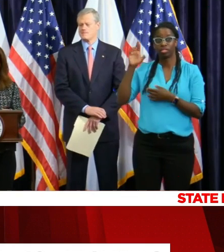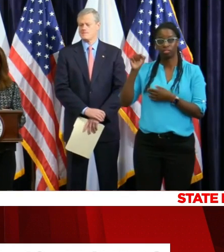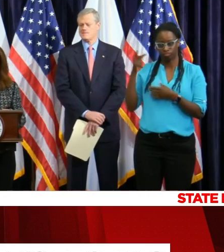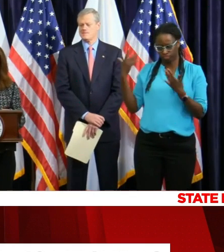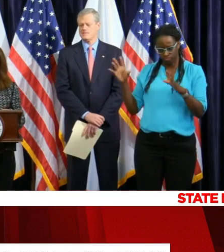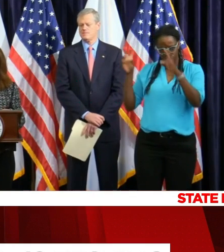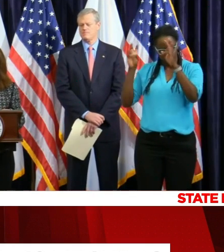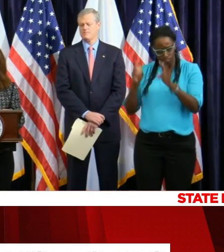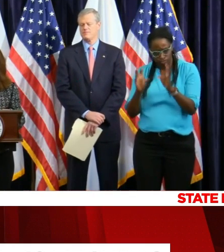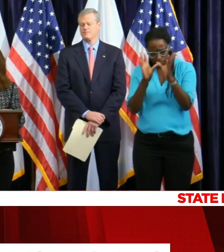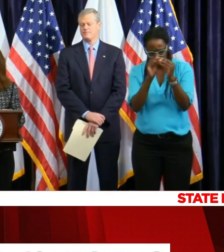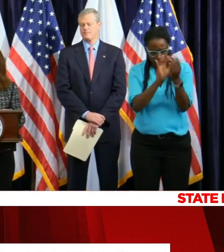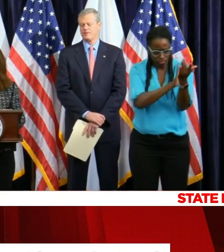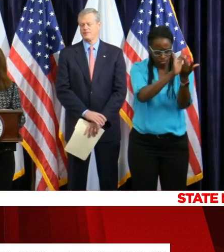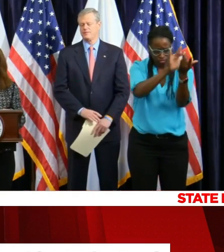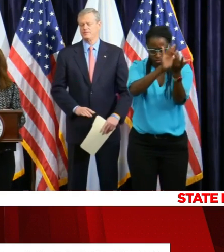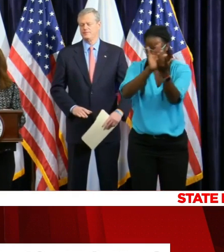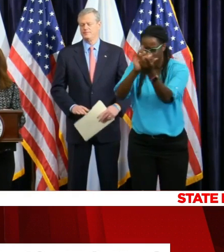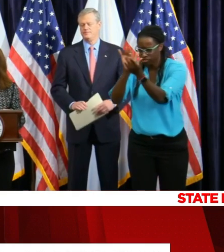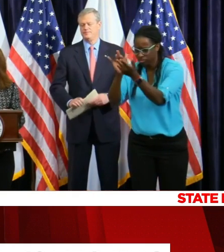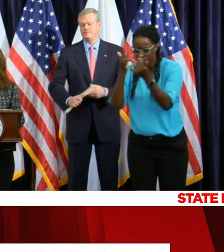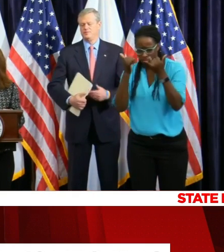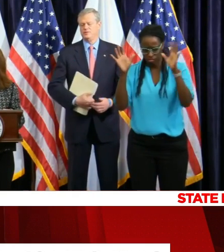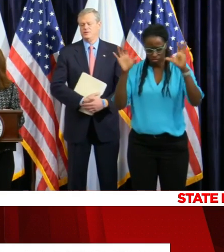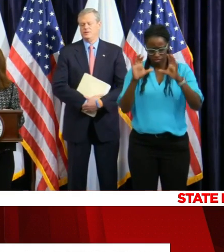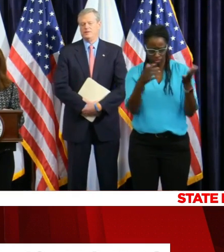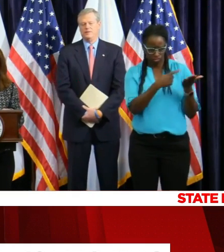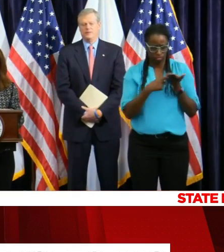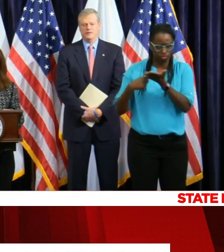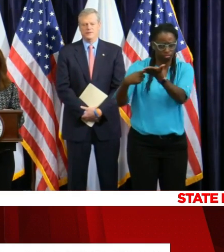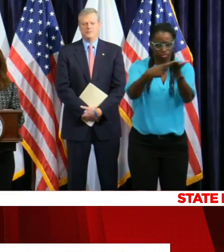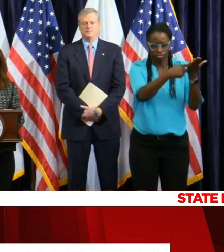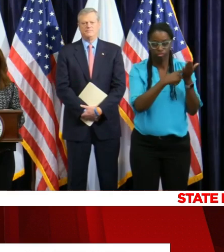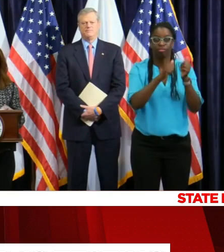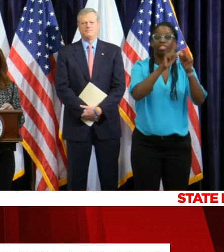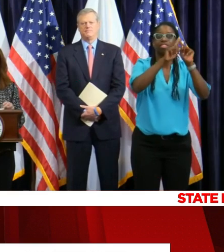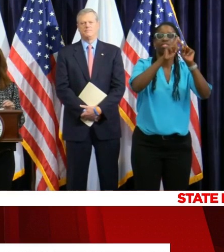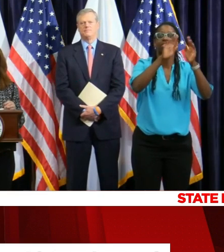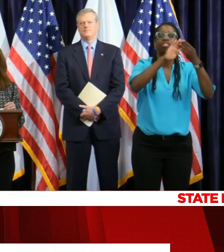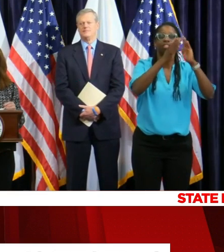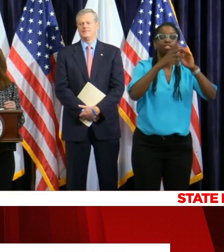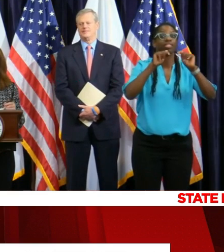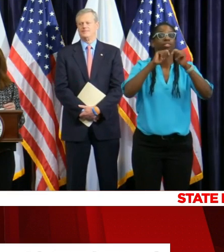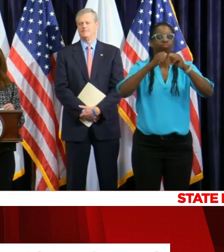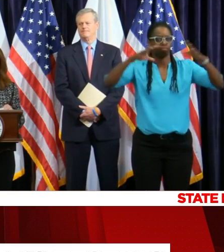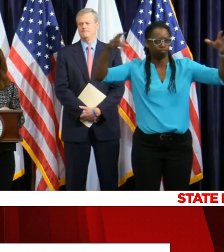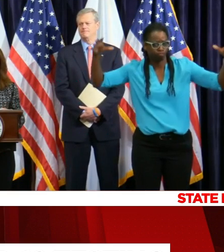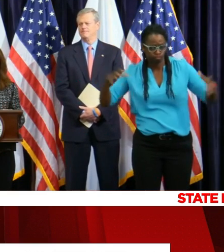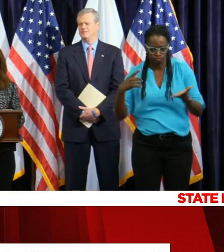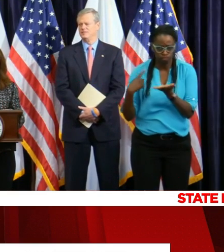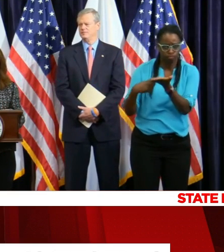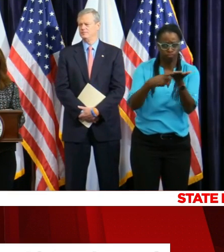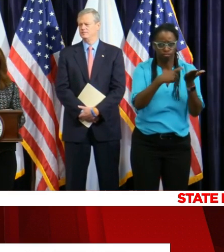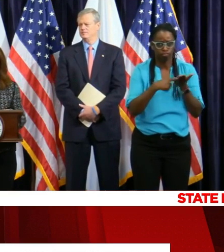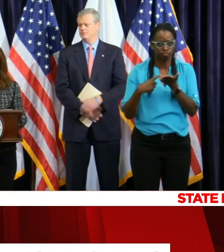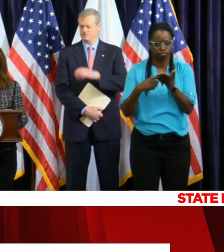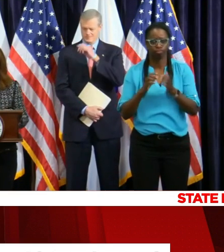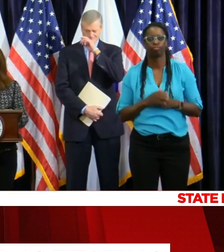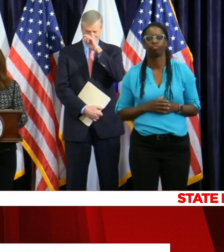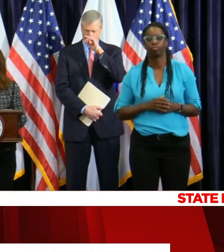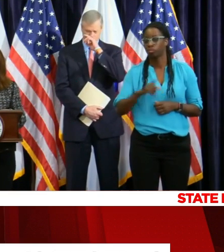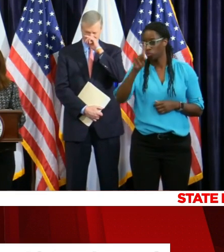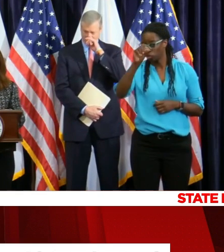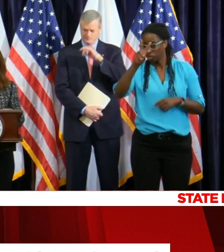across Massachusetts. Now, the administration will start with the 100 hardest-hit communities in the Bay State. They will be free of